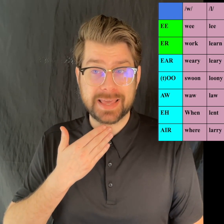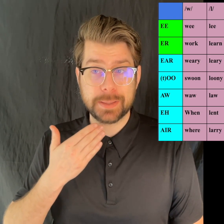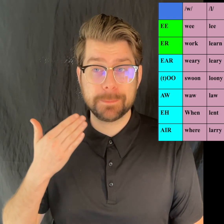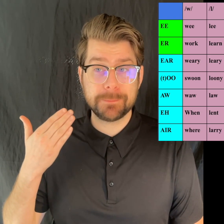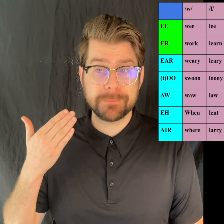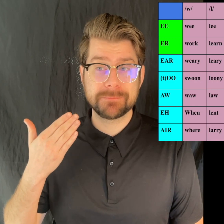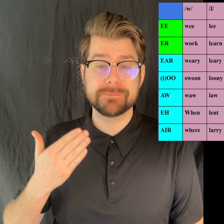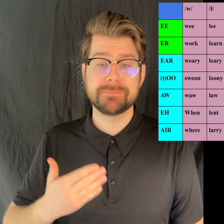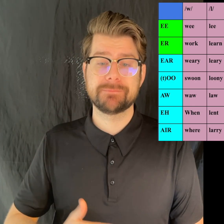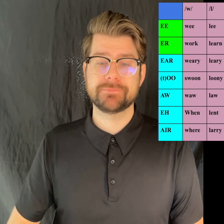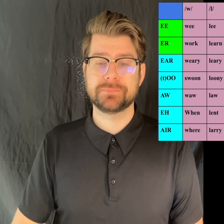lame,